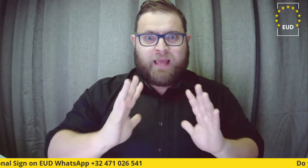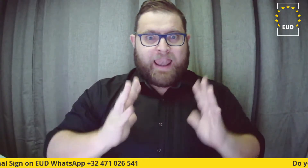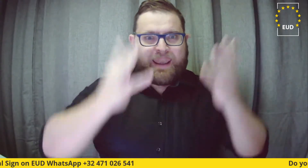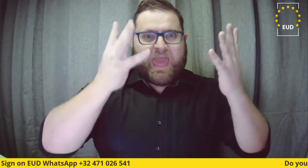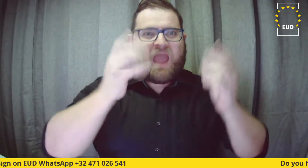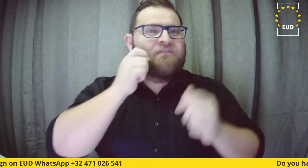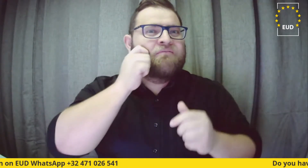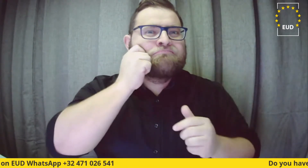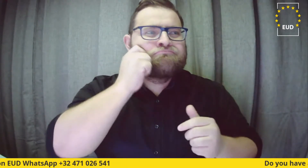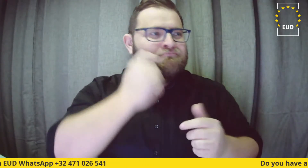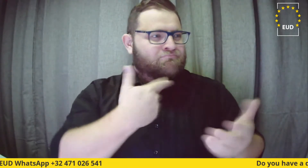answer is no.